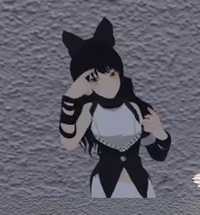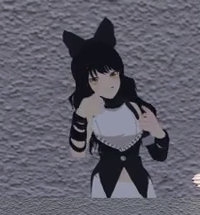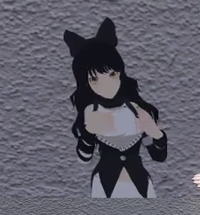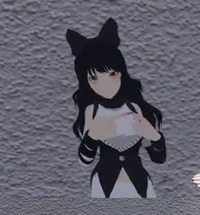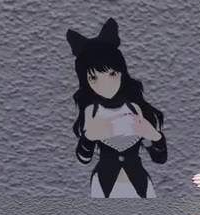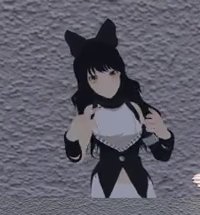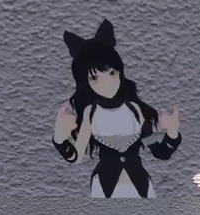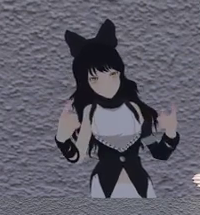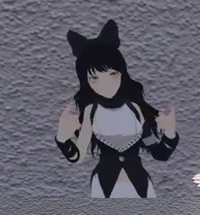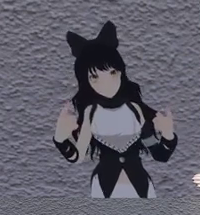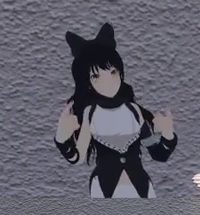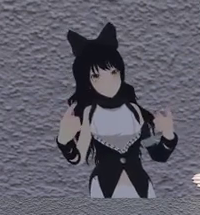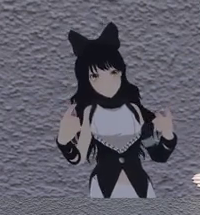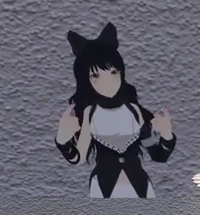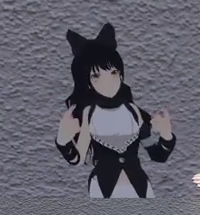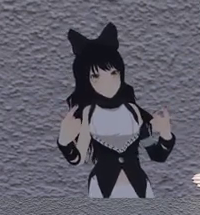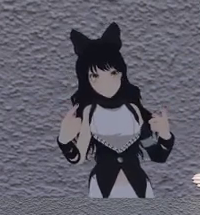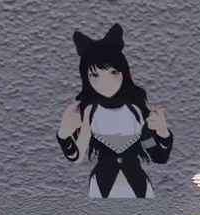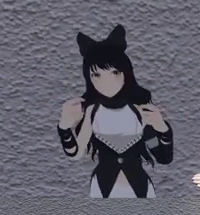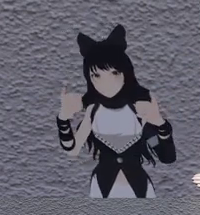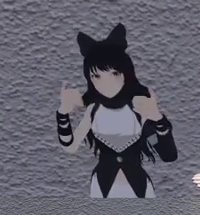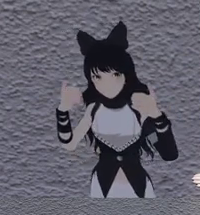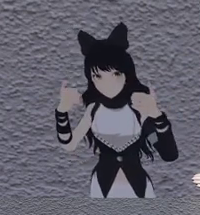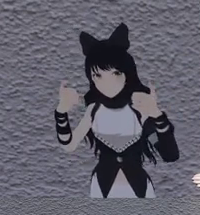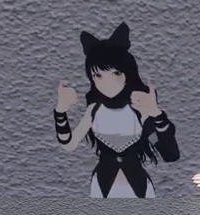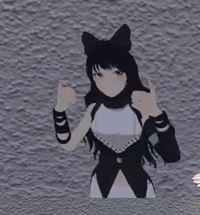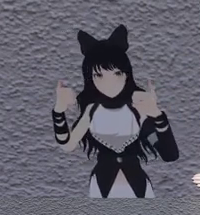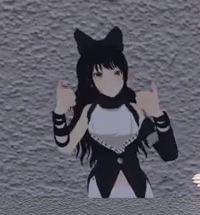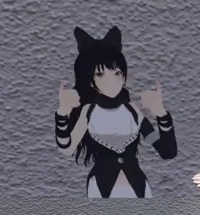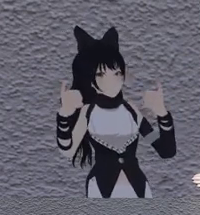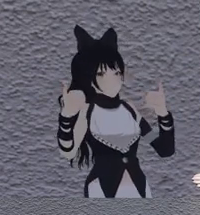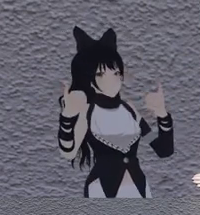Disagree. Just like that. Disagree.